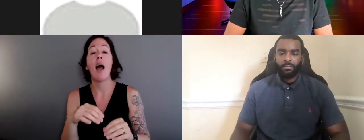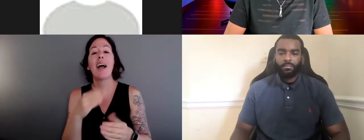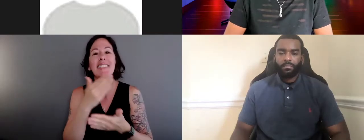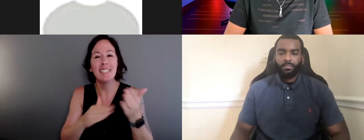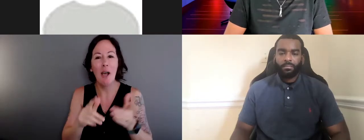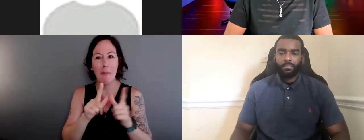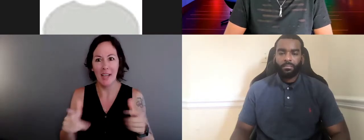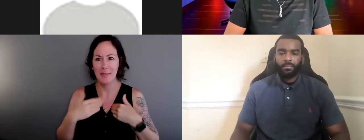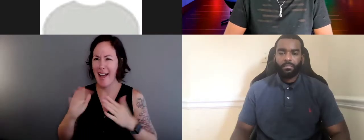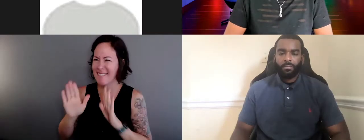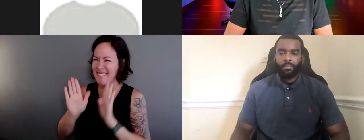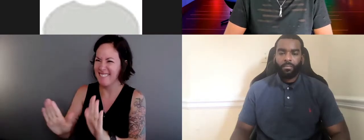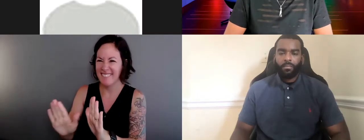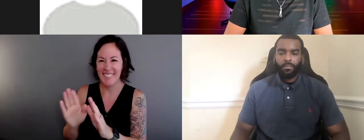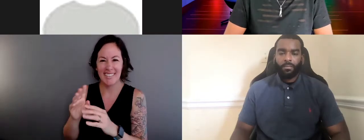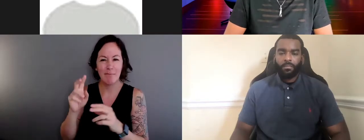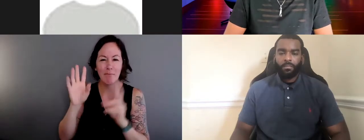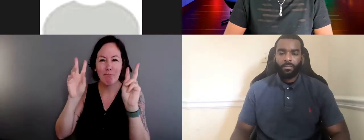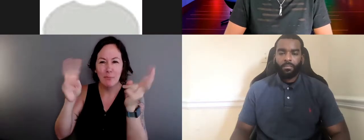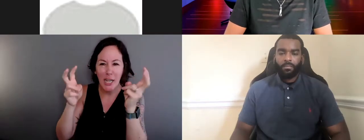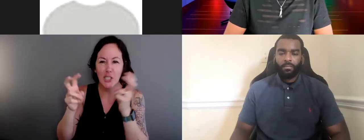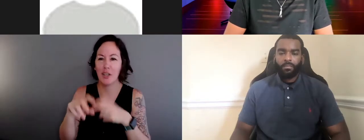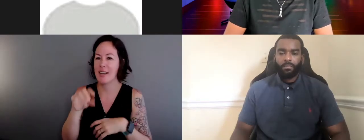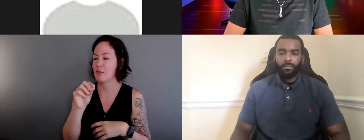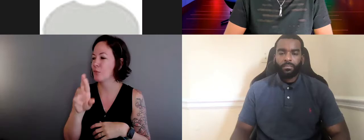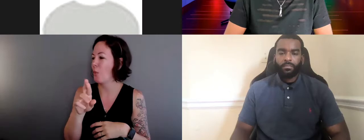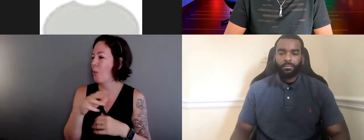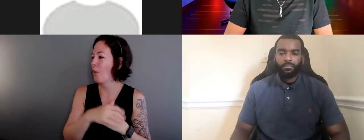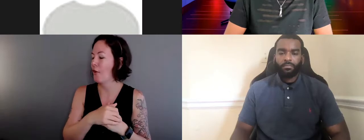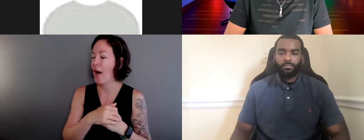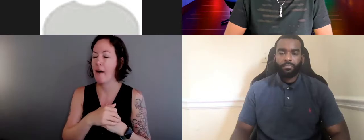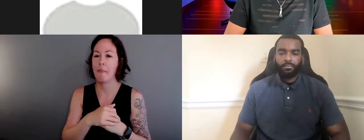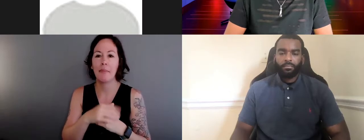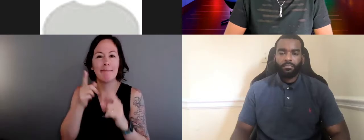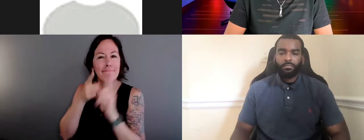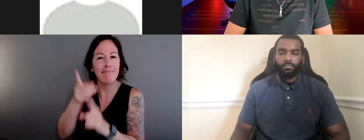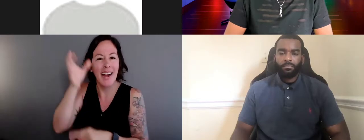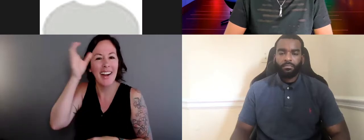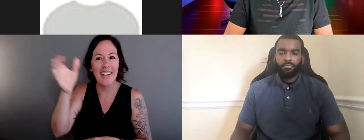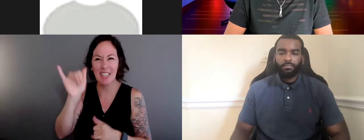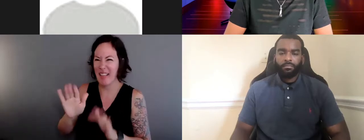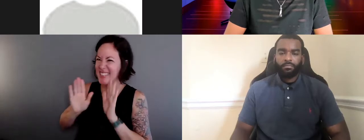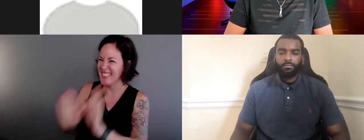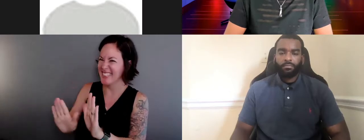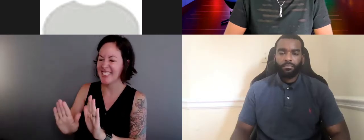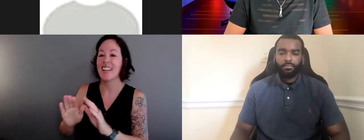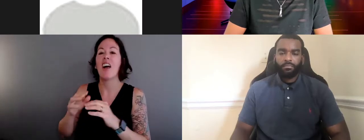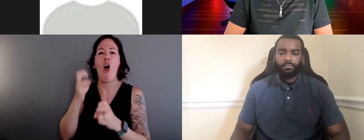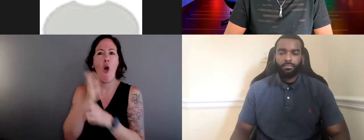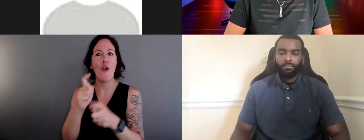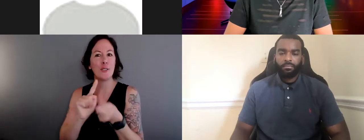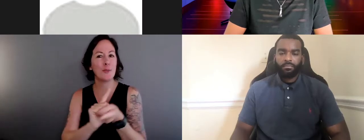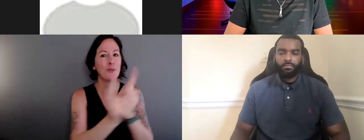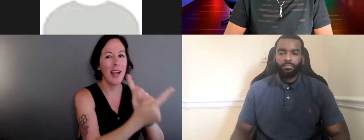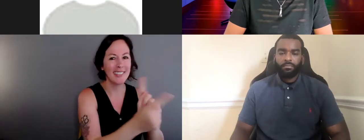all languages have that in common. So they're all unique, and they all have their own unique